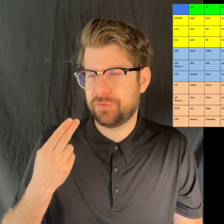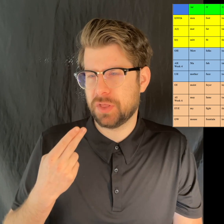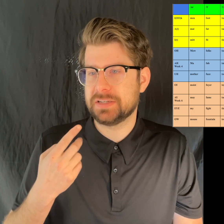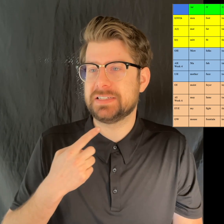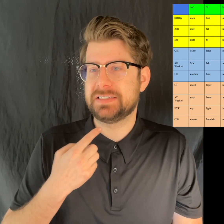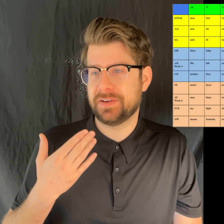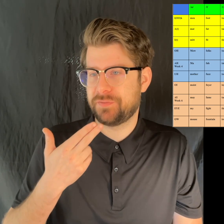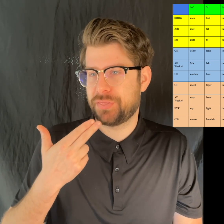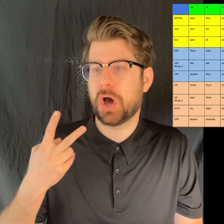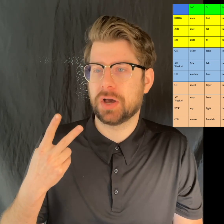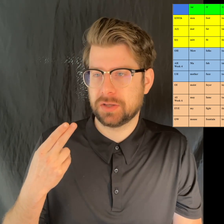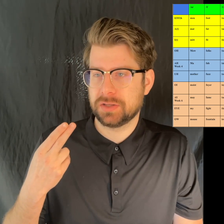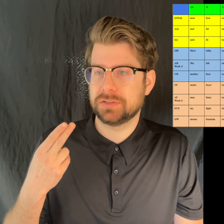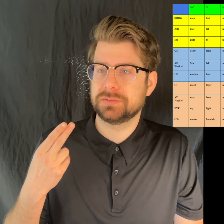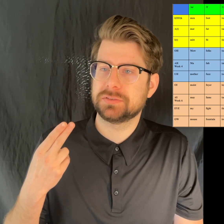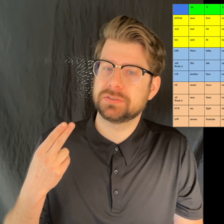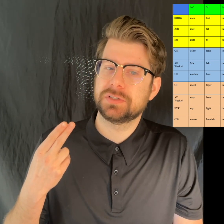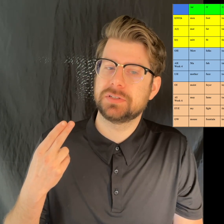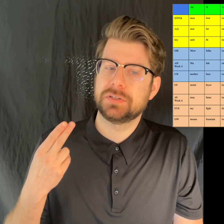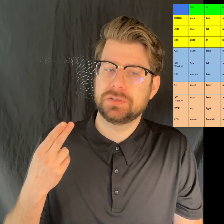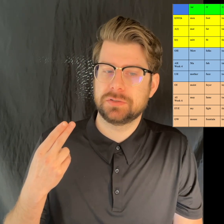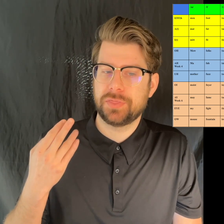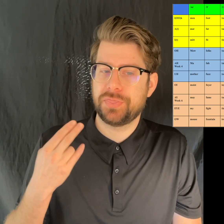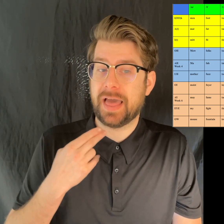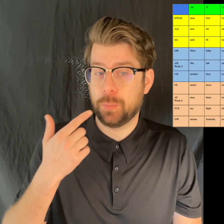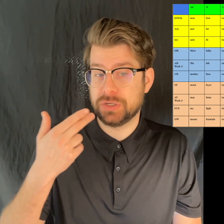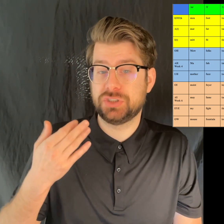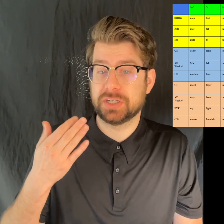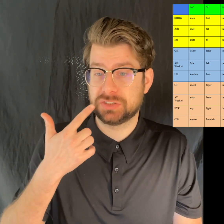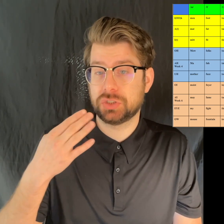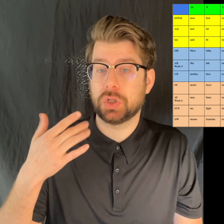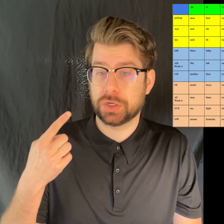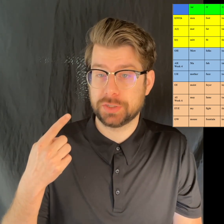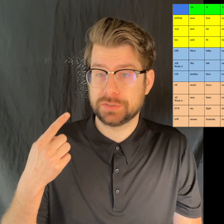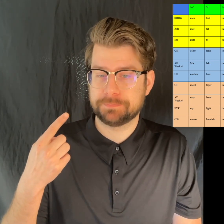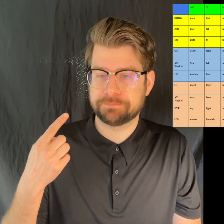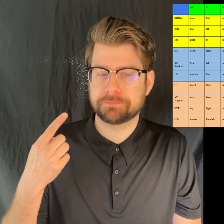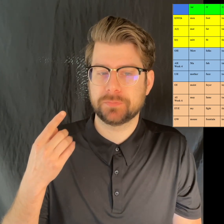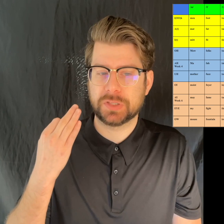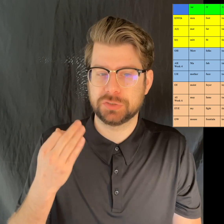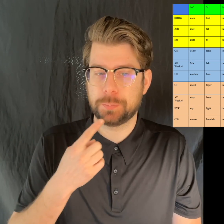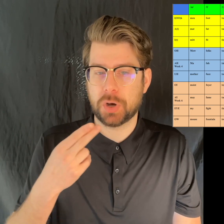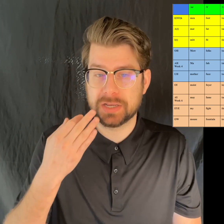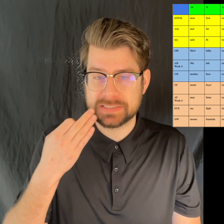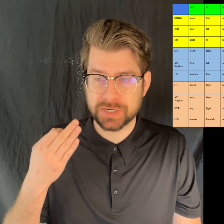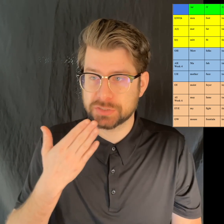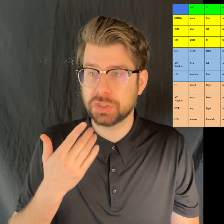the diphthongs that we just learned. So pause here to